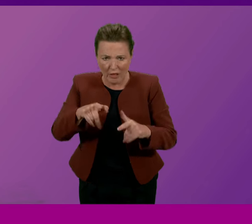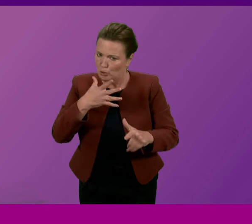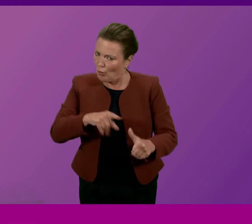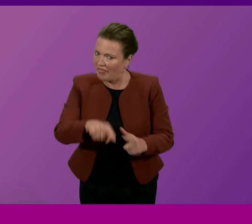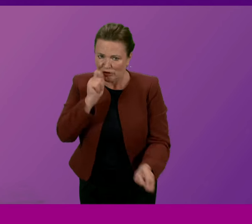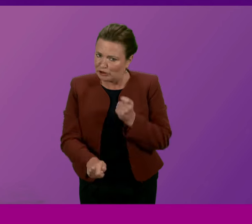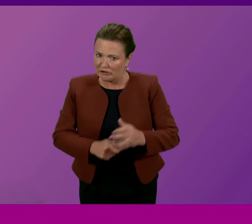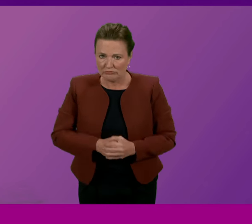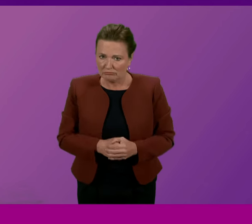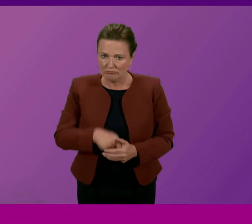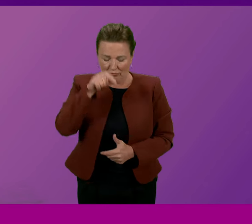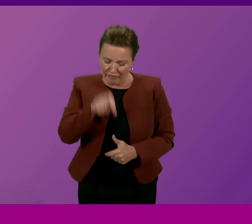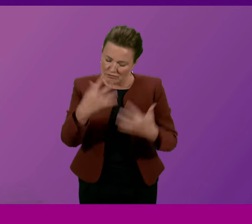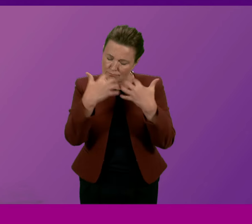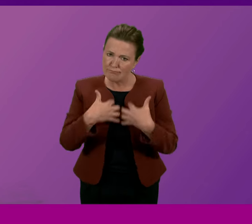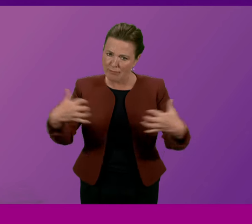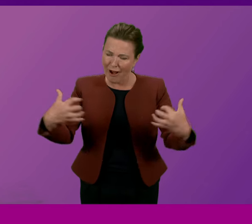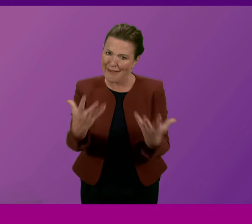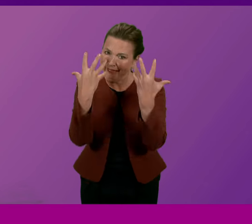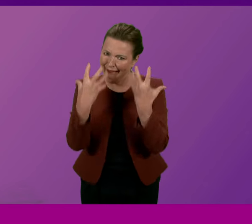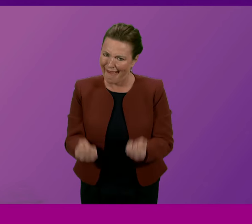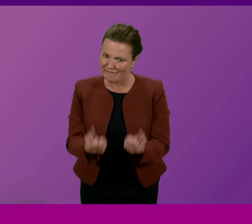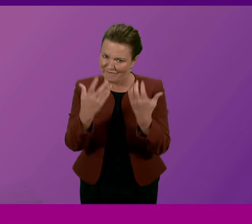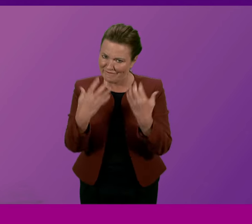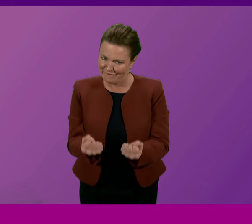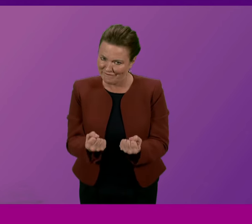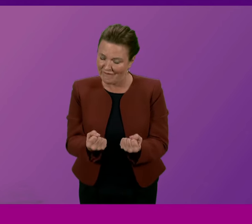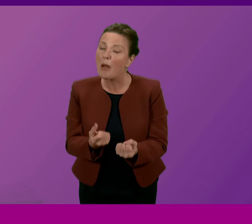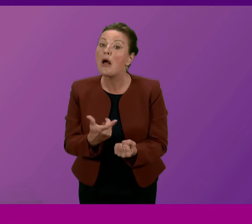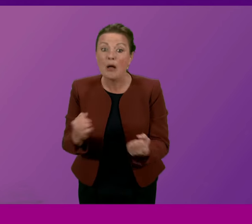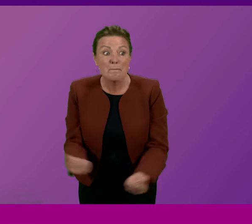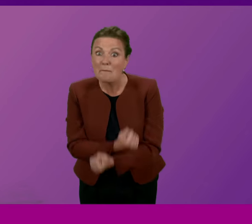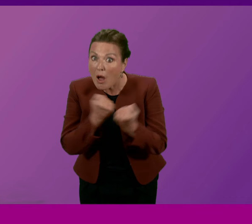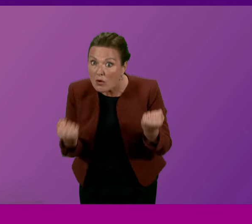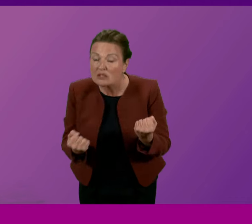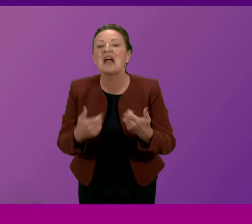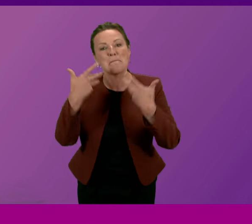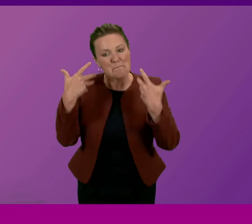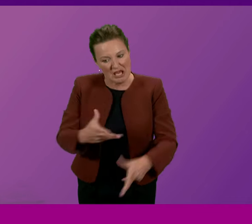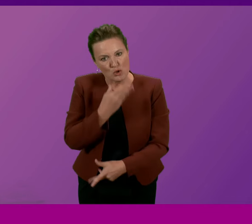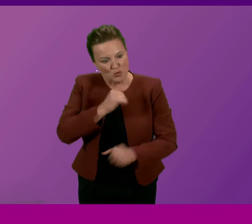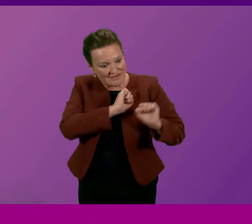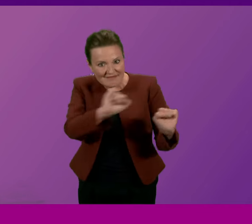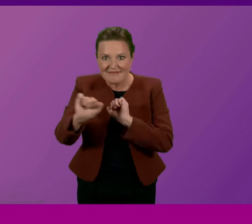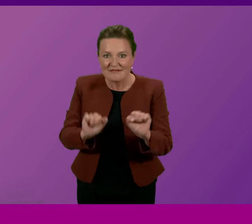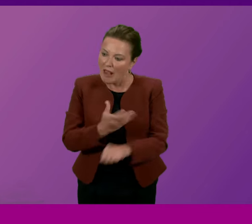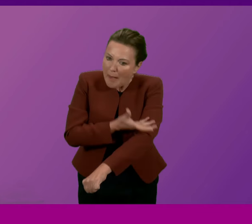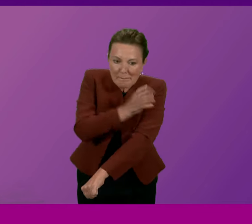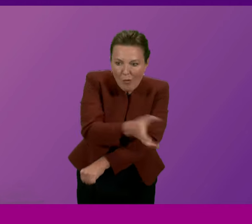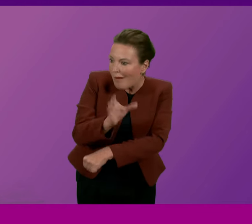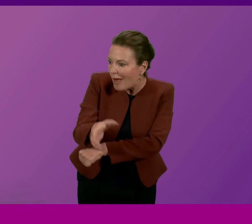This Parliament possesses and has exercised significant powers impacting upon the lives of the people of